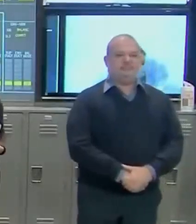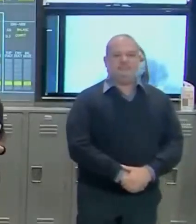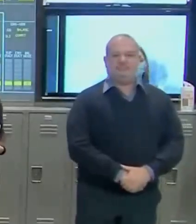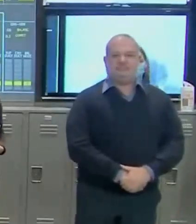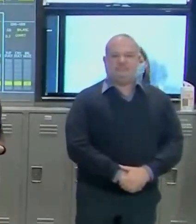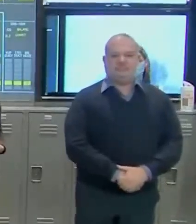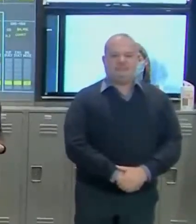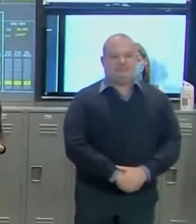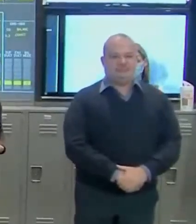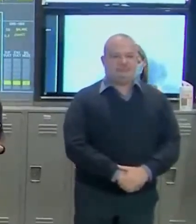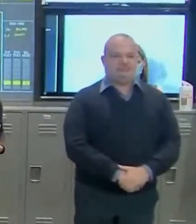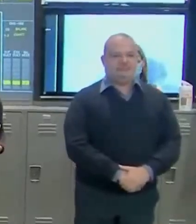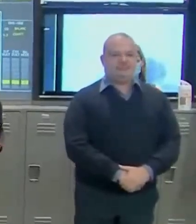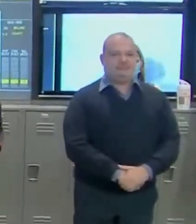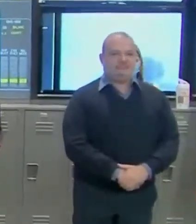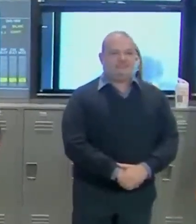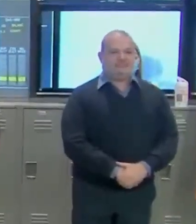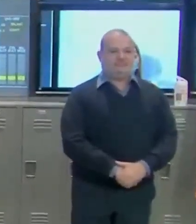right, we're good.